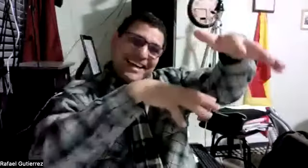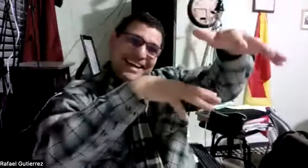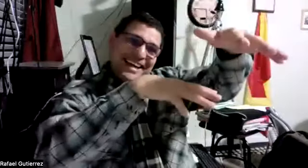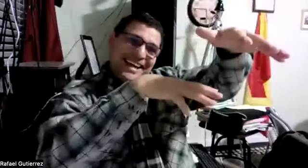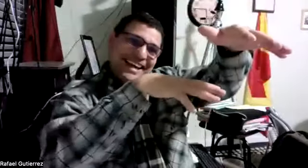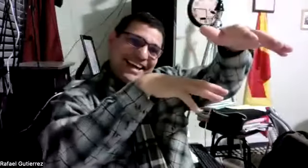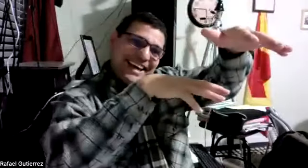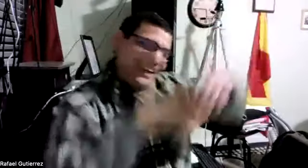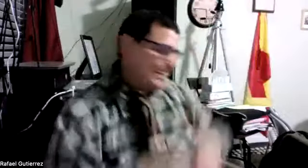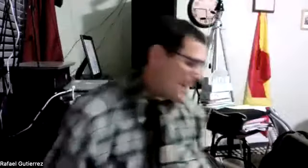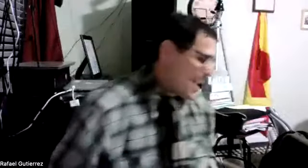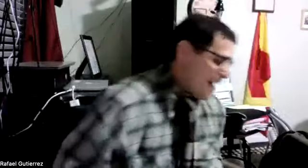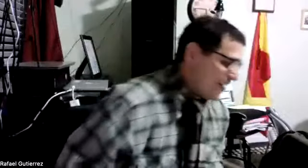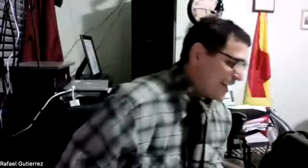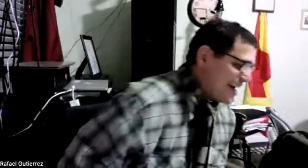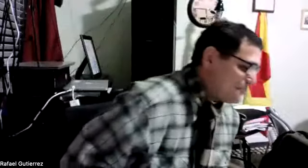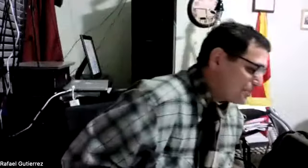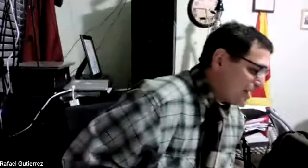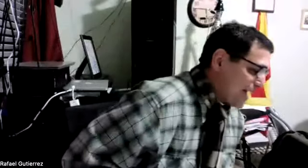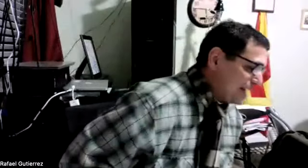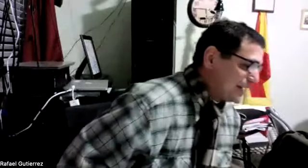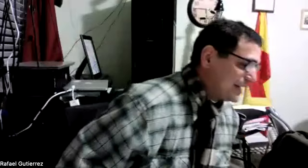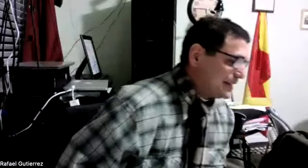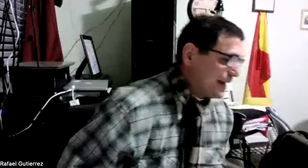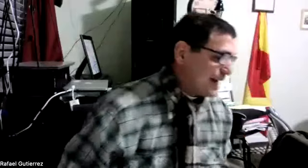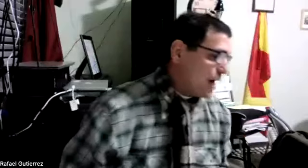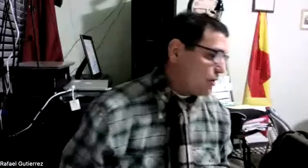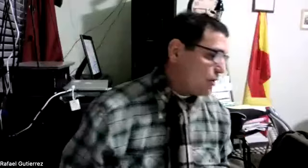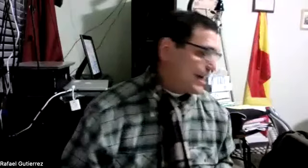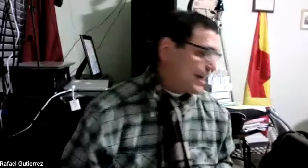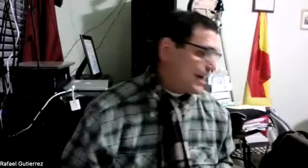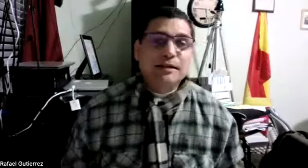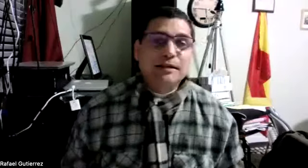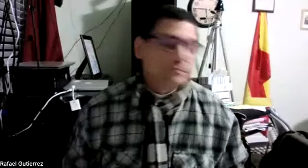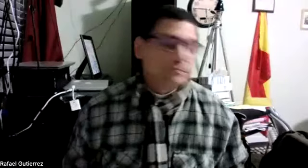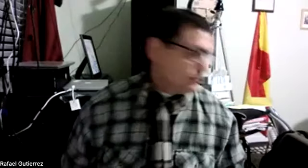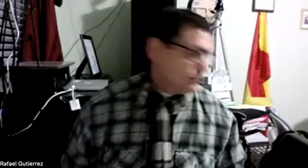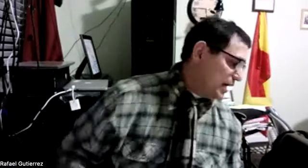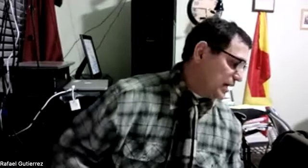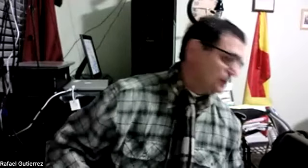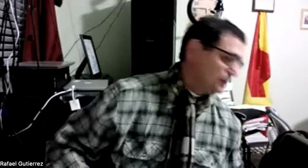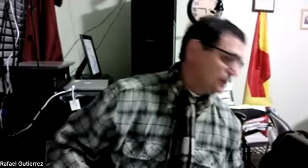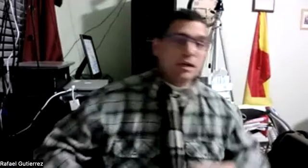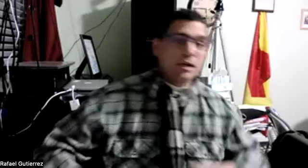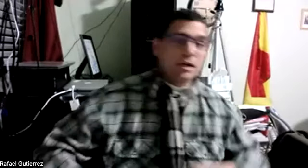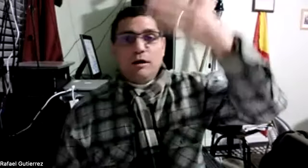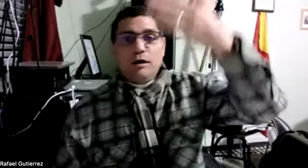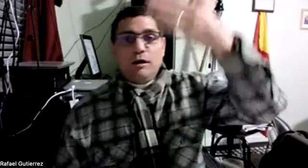marching in. Okay. Next. Now, kick. So, put